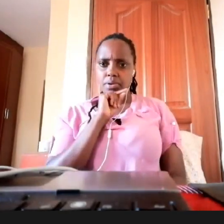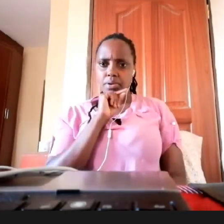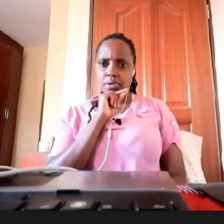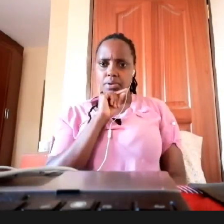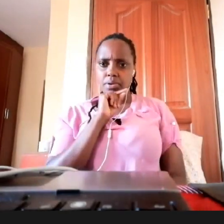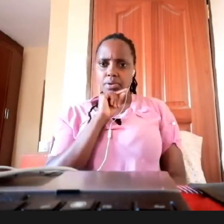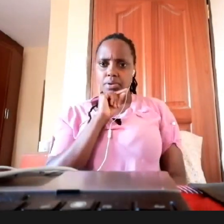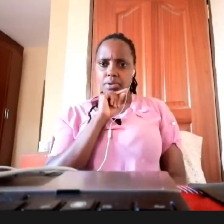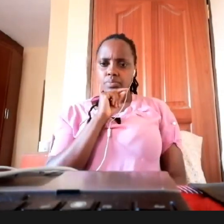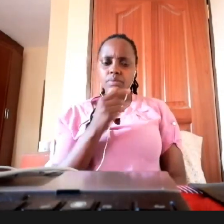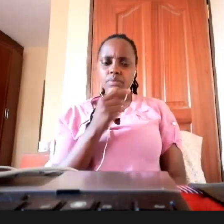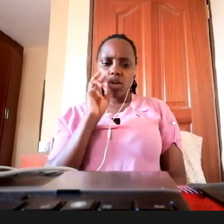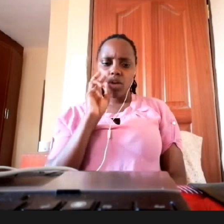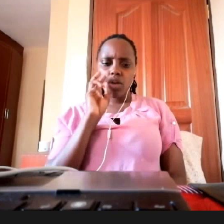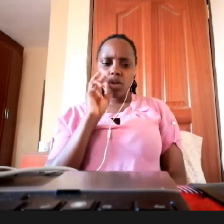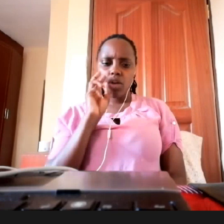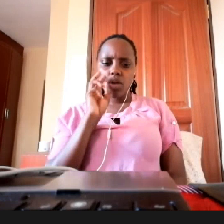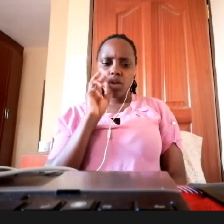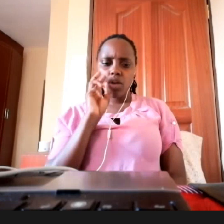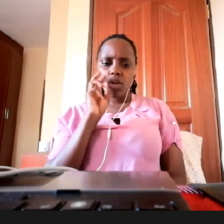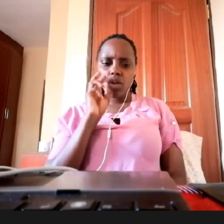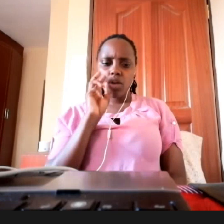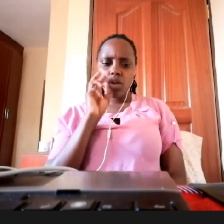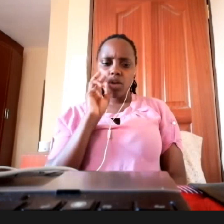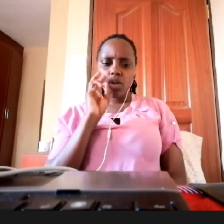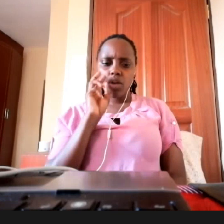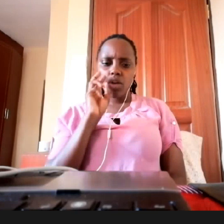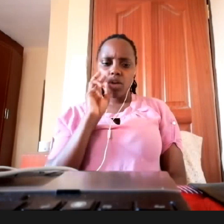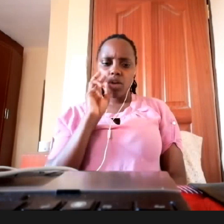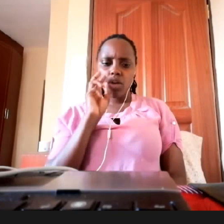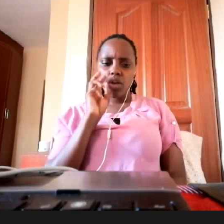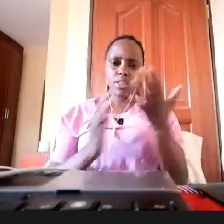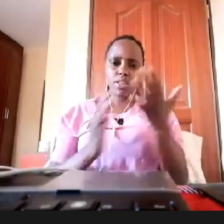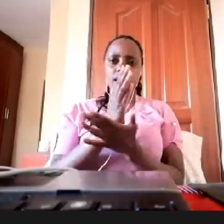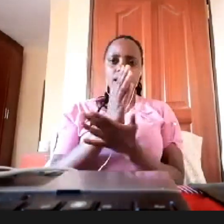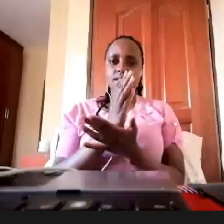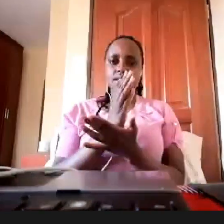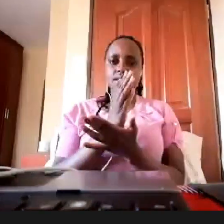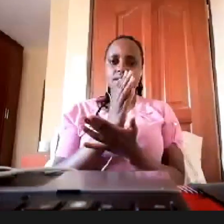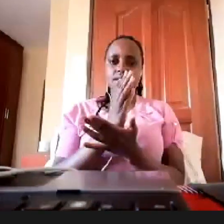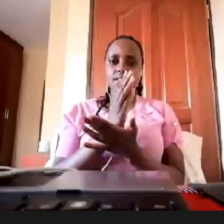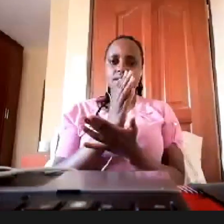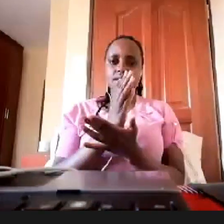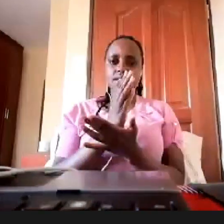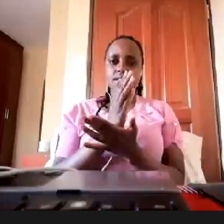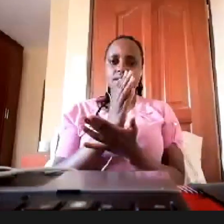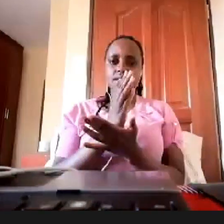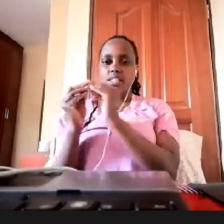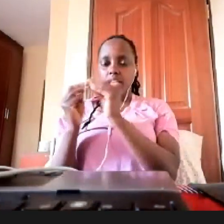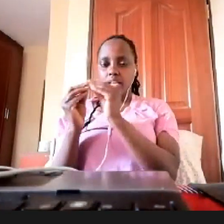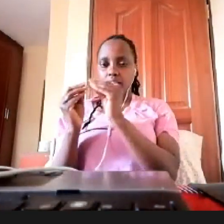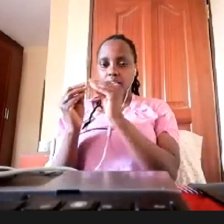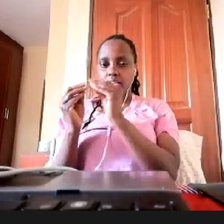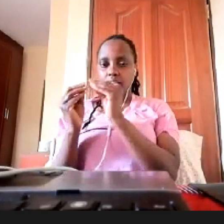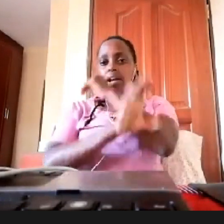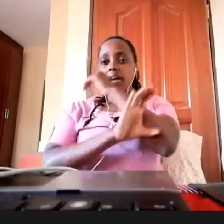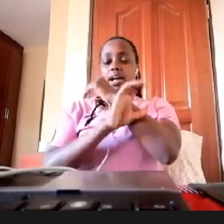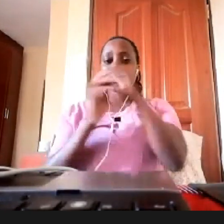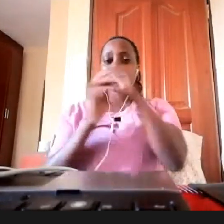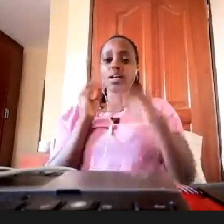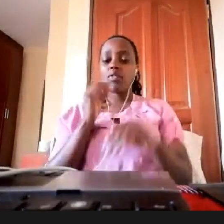observed helplessly the flagrant violation of child rights in all sectors of our country. And